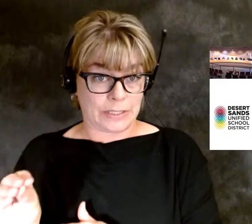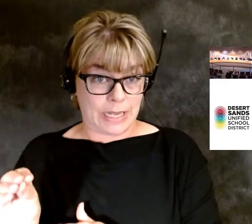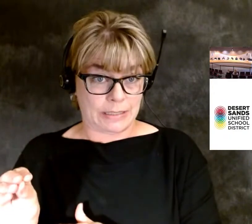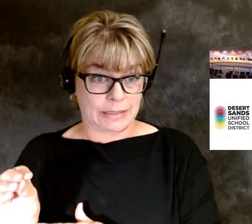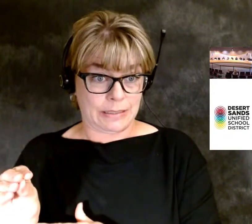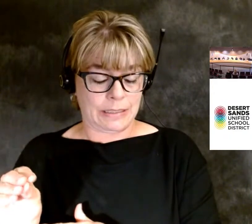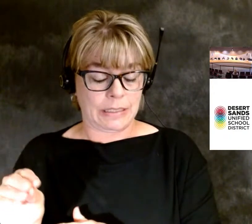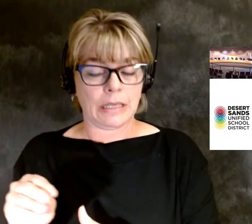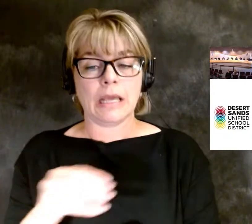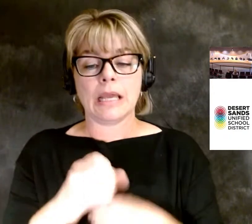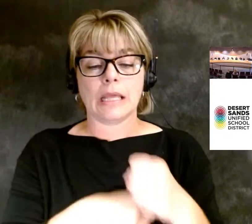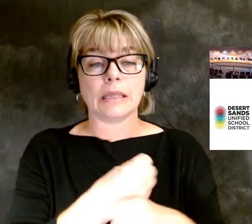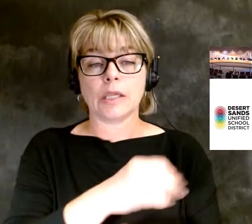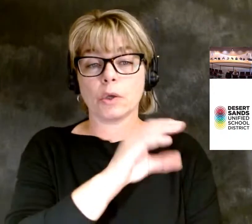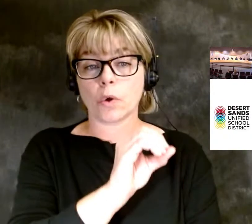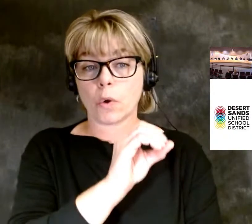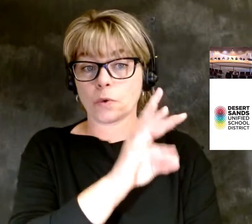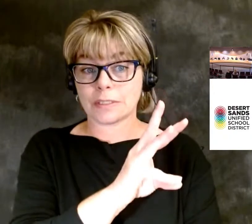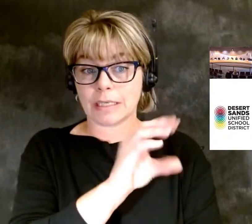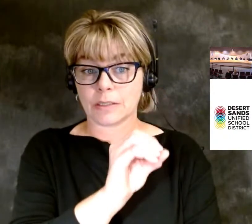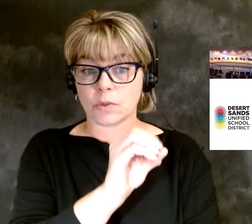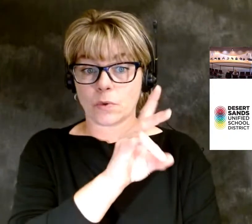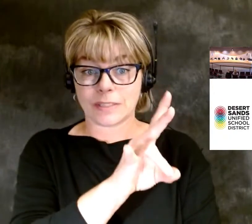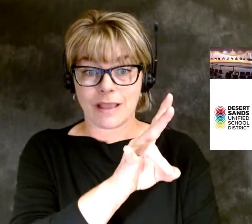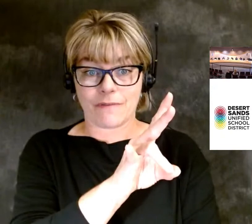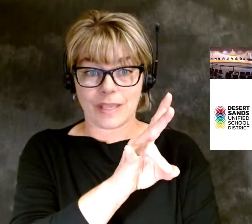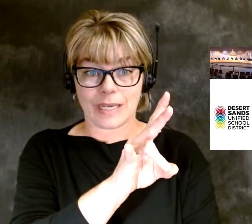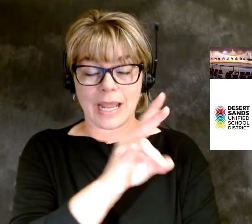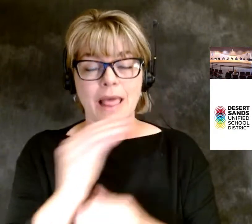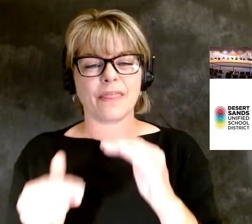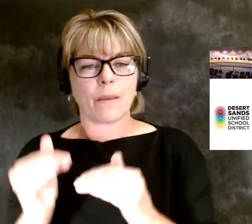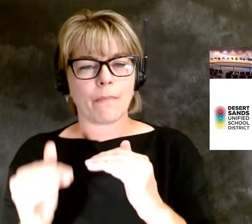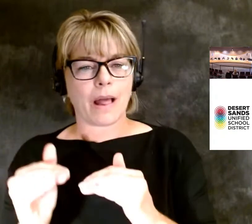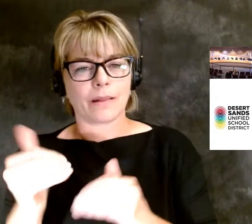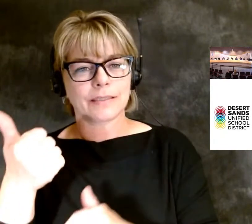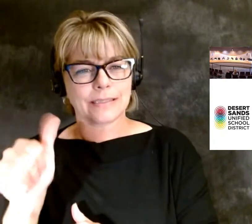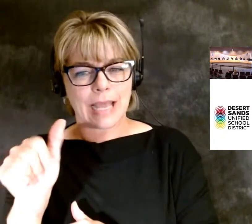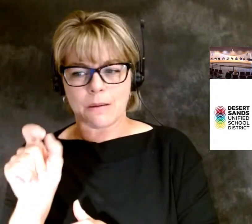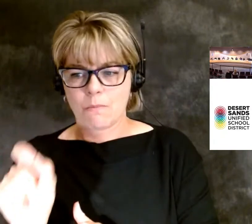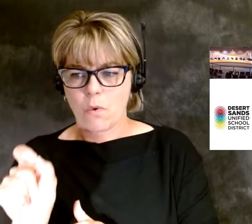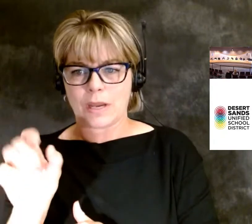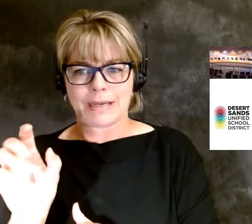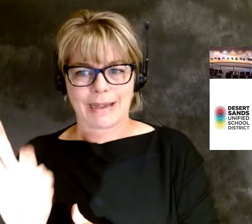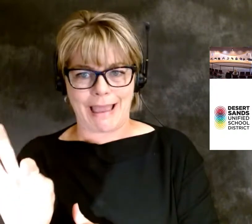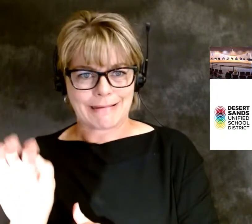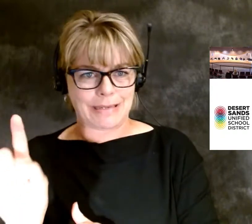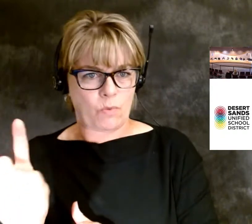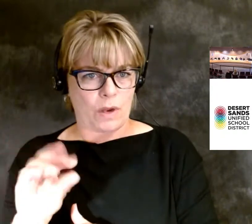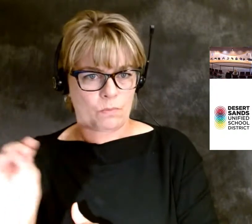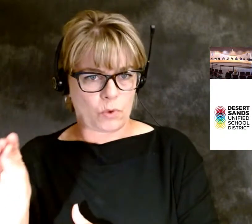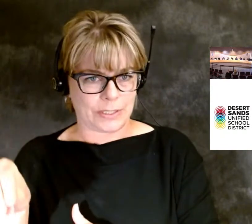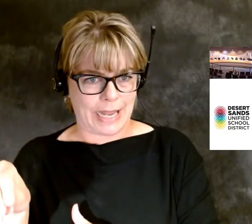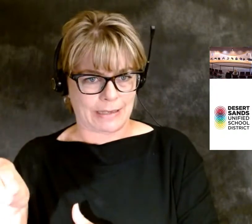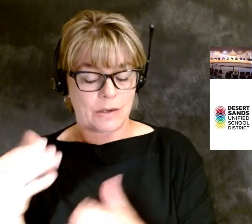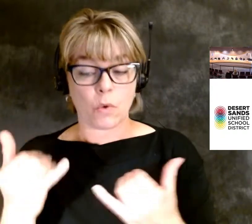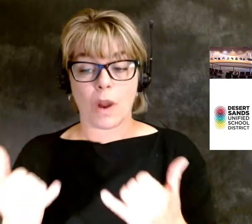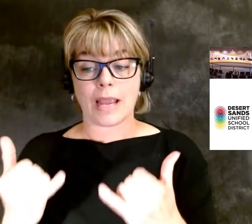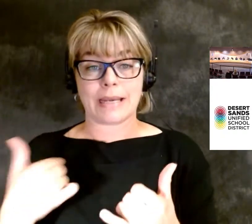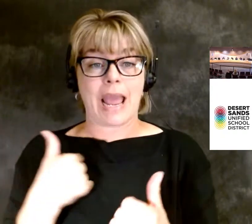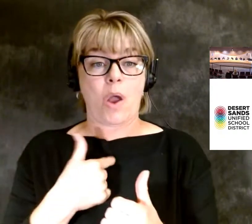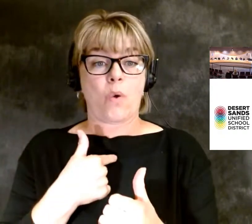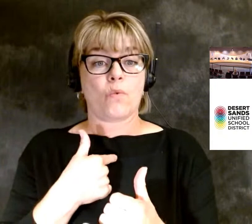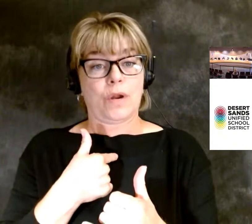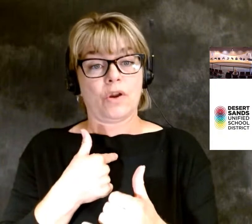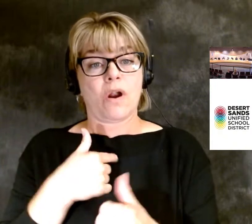In 06-07, the fund balance was 10.91%. We are at 43%.